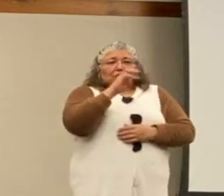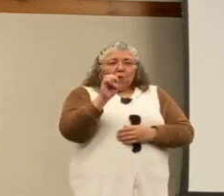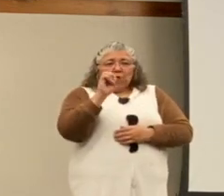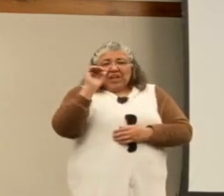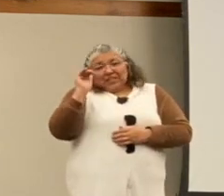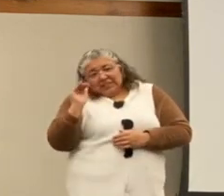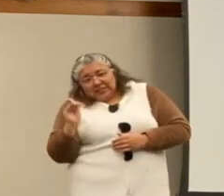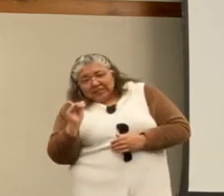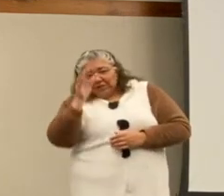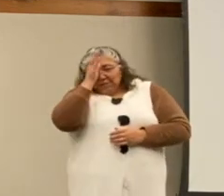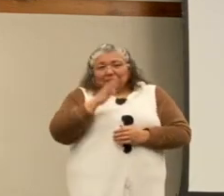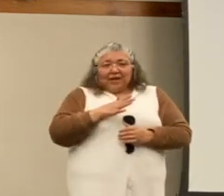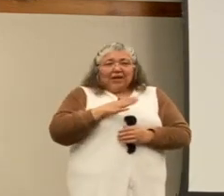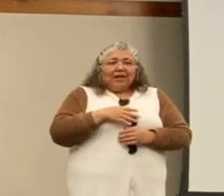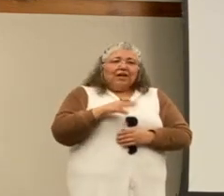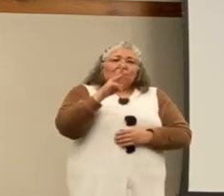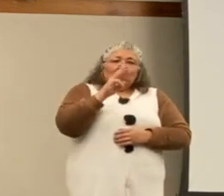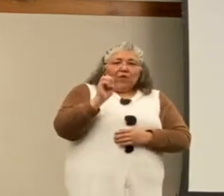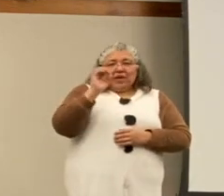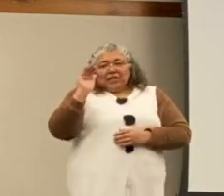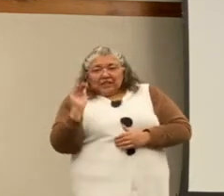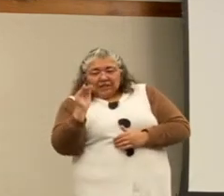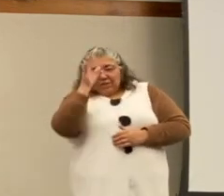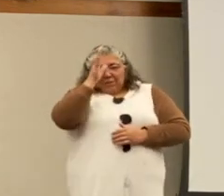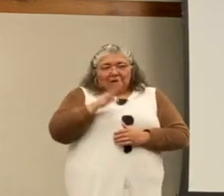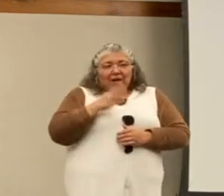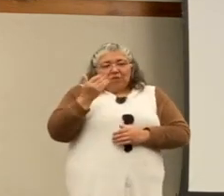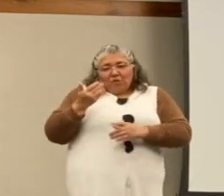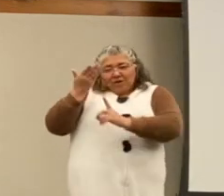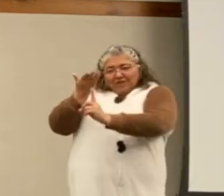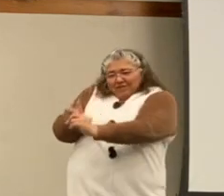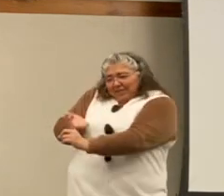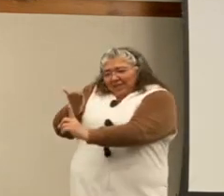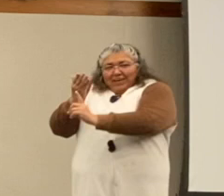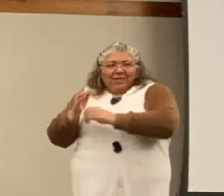man. And a wee little man was he.